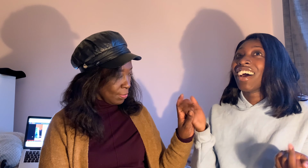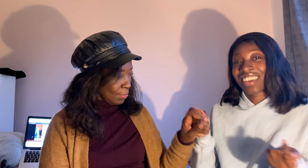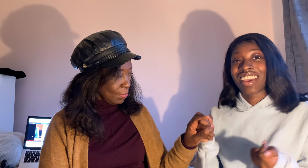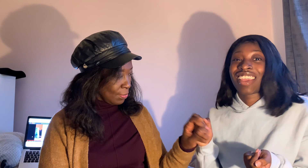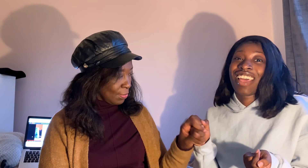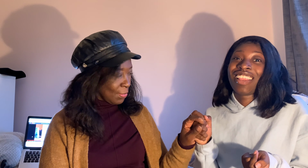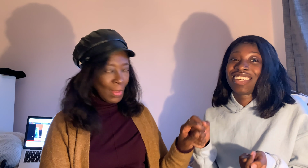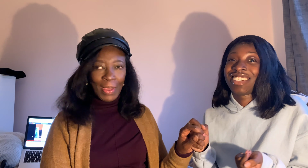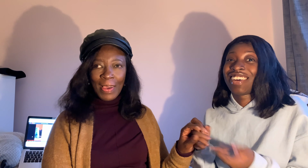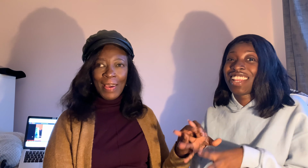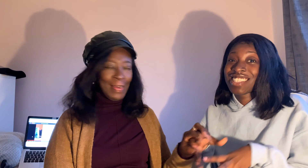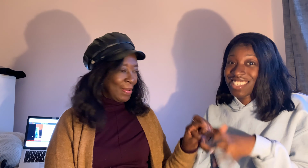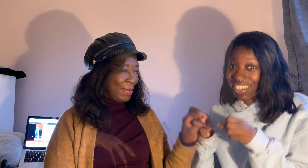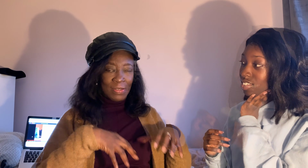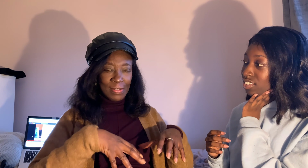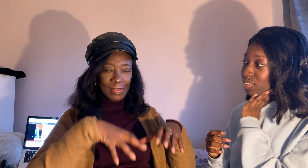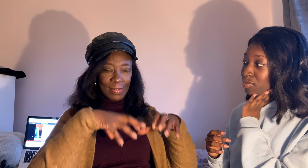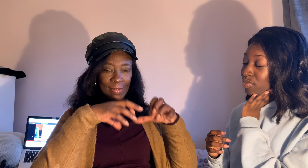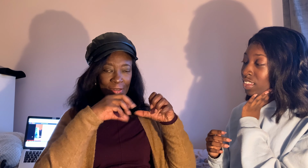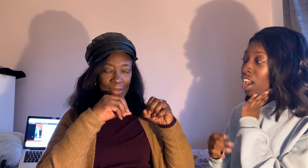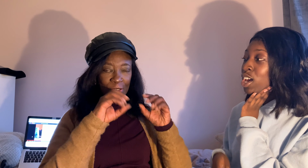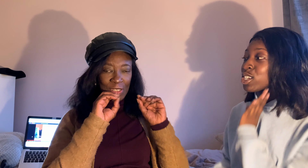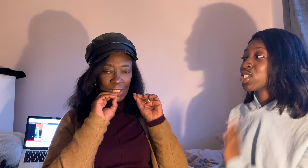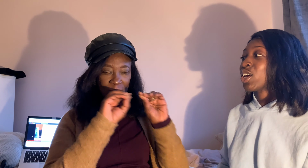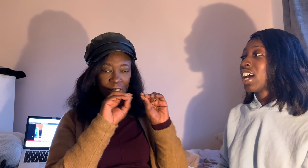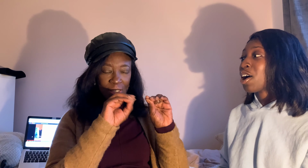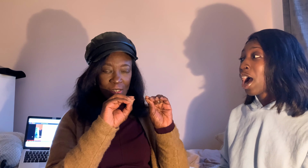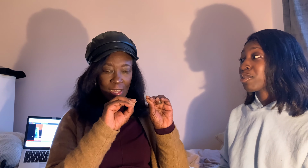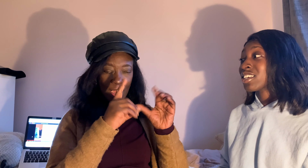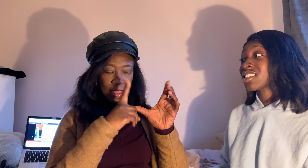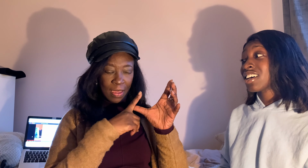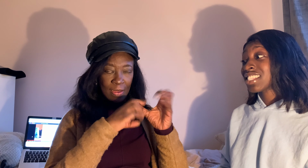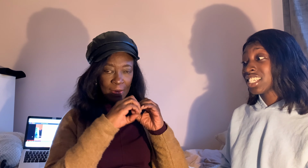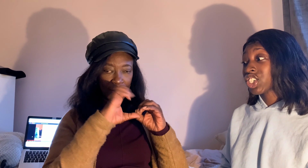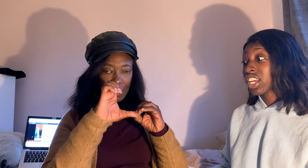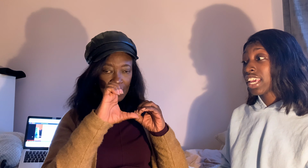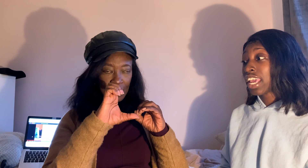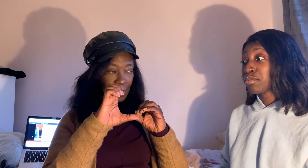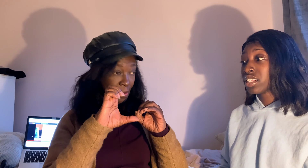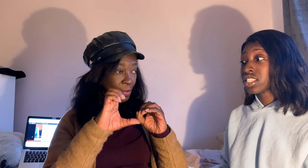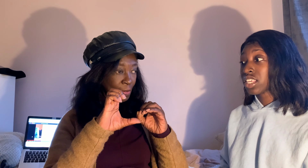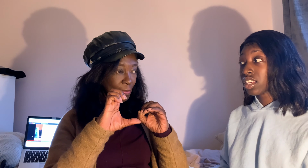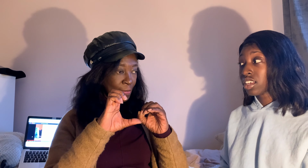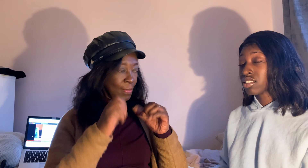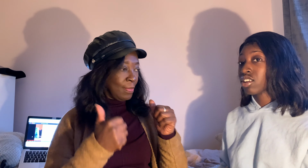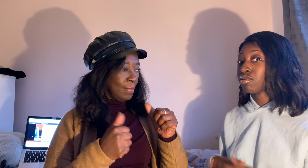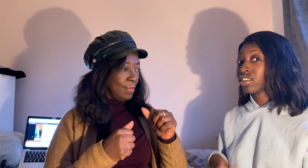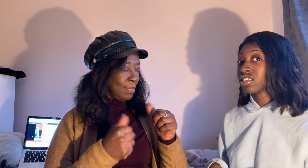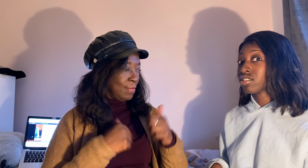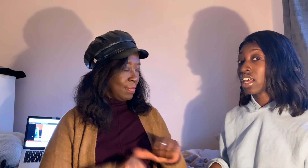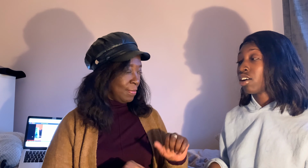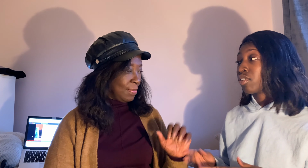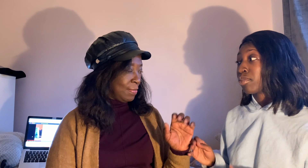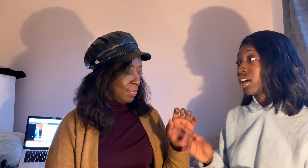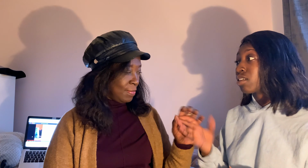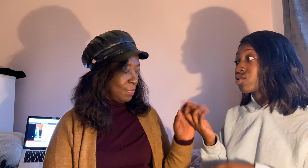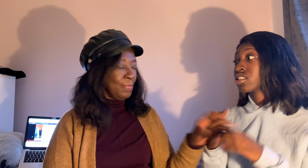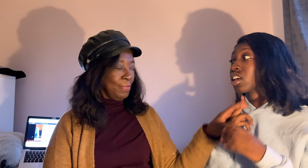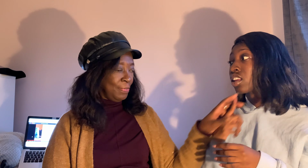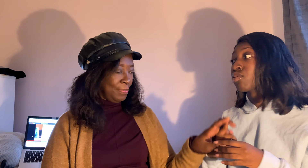Okay, yeah, right, let's start. So, now I'm going to start teaching ABC. So, we're going to do the alphabet. I'm just saying that we're going